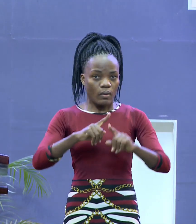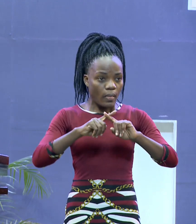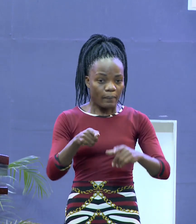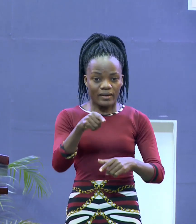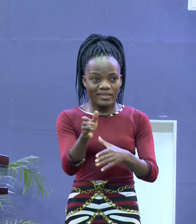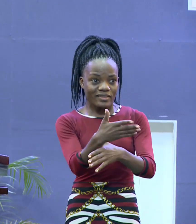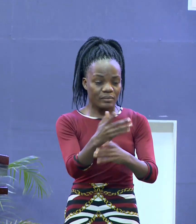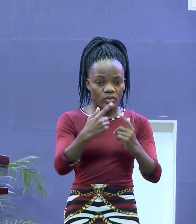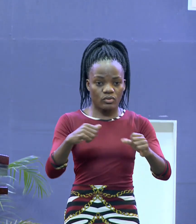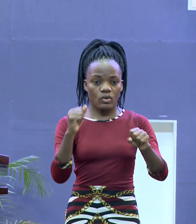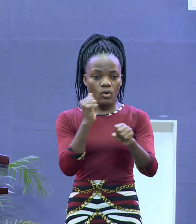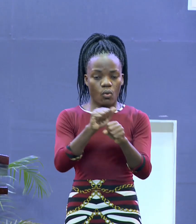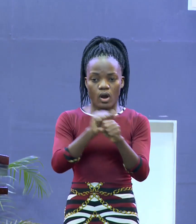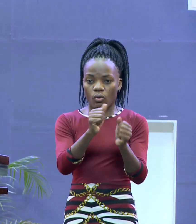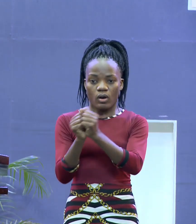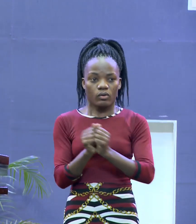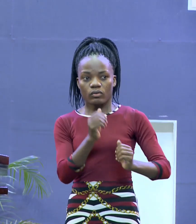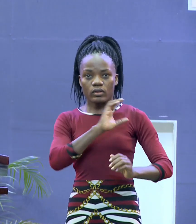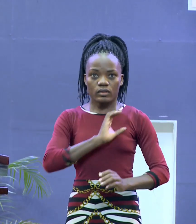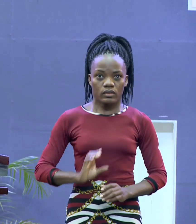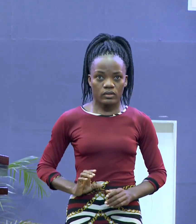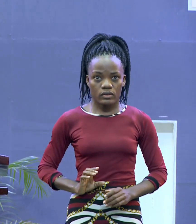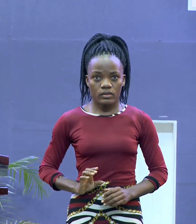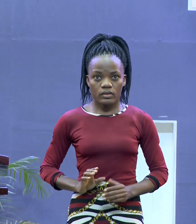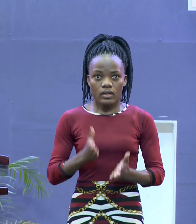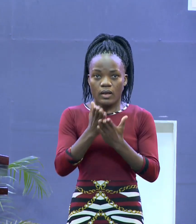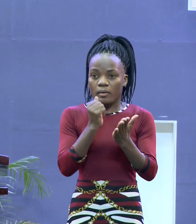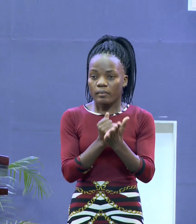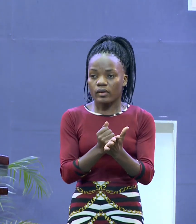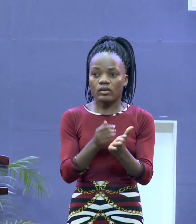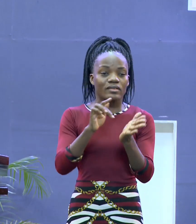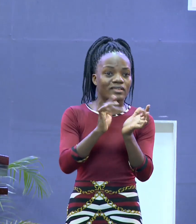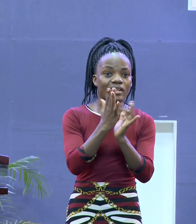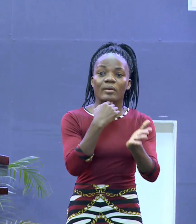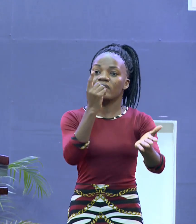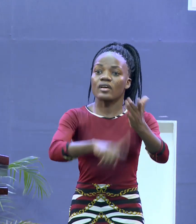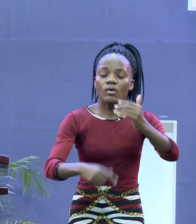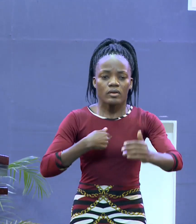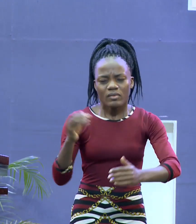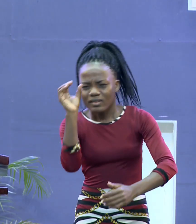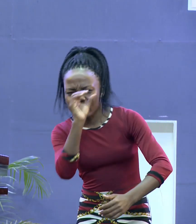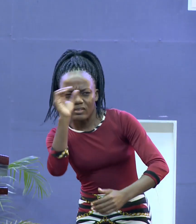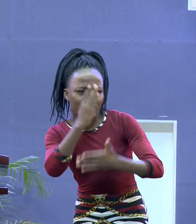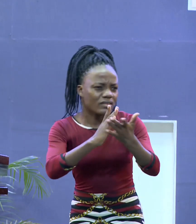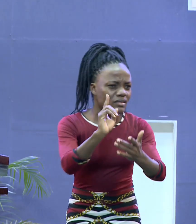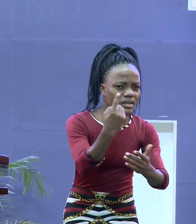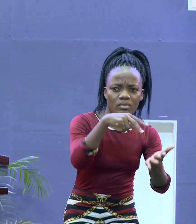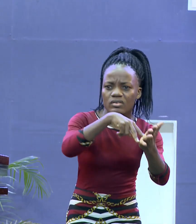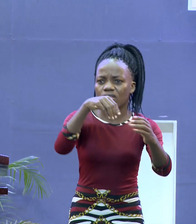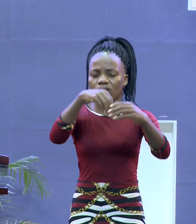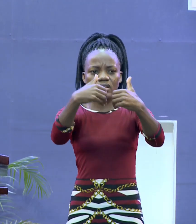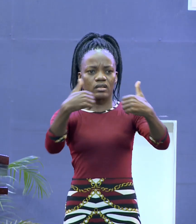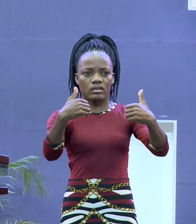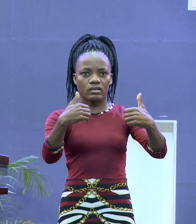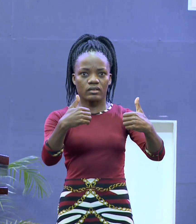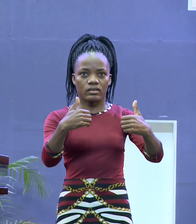working together with Christ. Naye buweereza bwa kwera hamu na Kristo. For the Bible says, I looked out for someone to stand in the gap. Kuba Bible egana nonyo omuntu oyimirira mu kituli. And